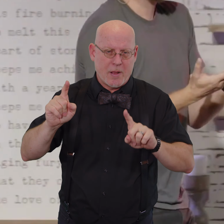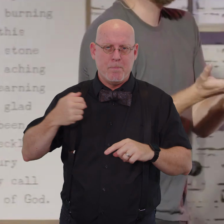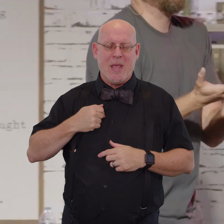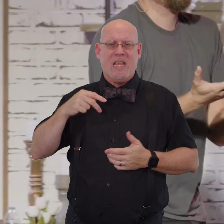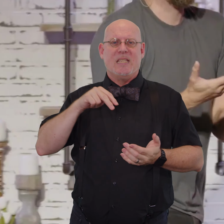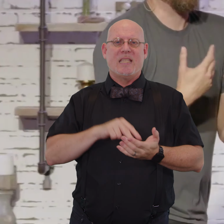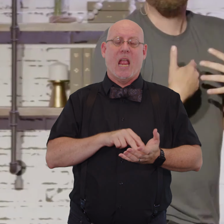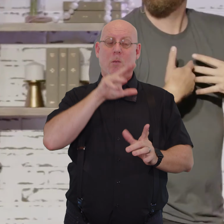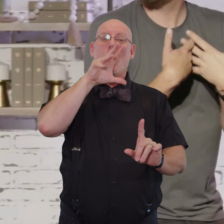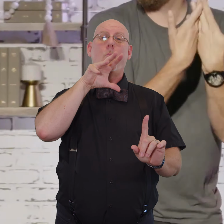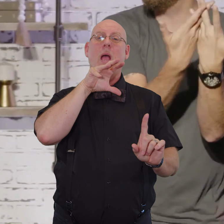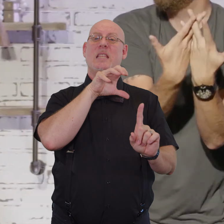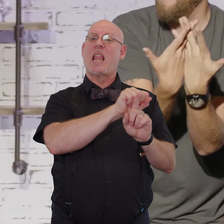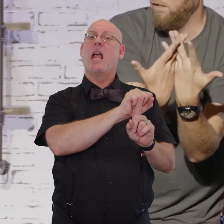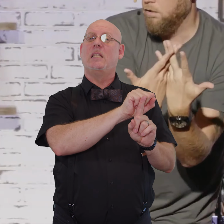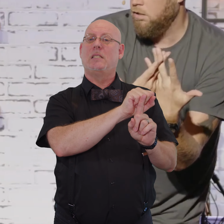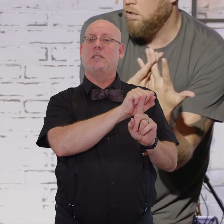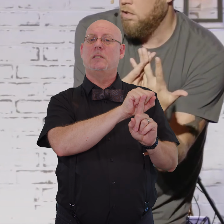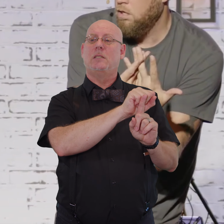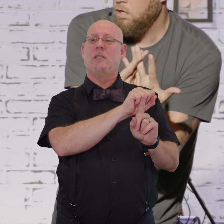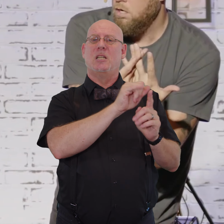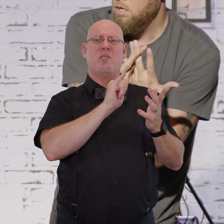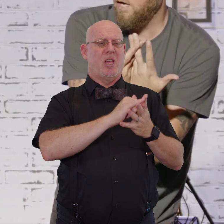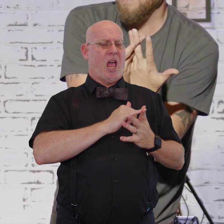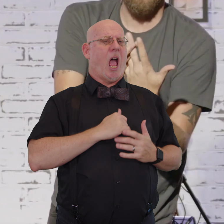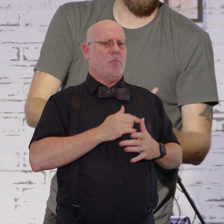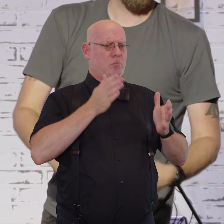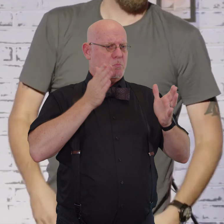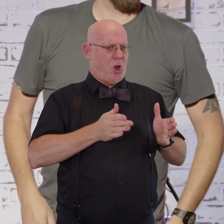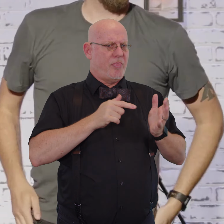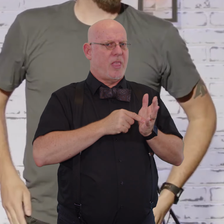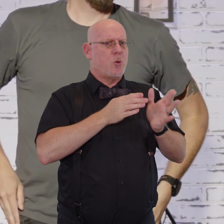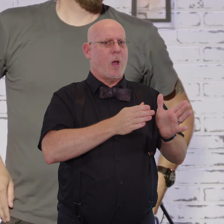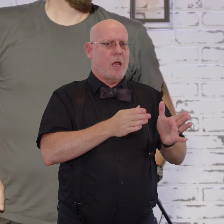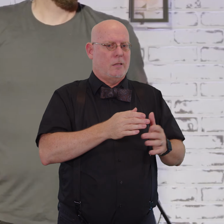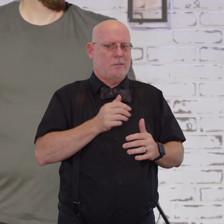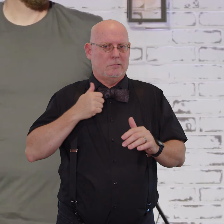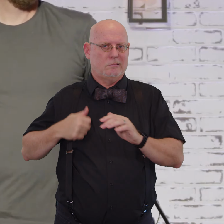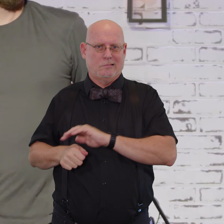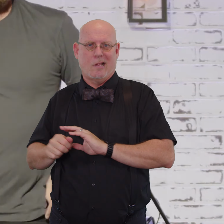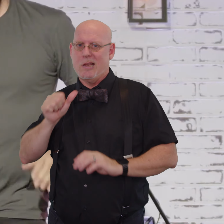is me standing up here and pretending that I am something that I'm not